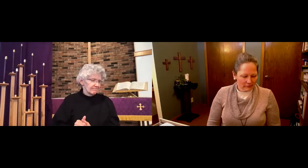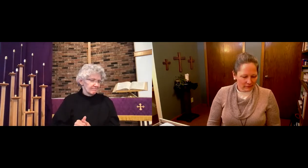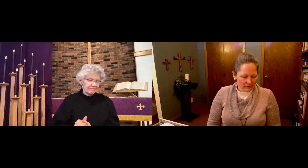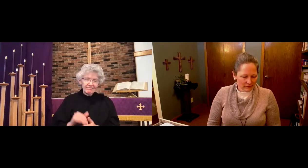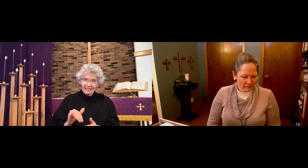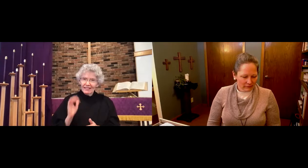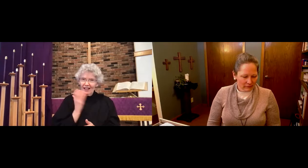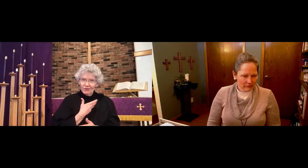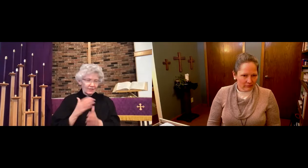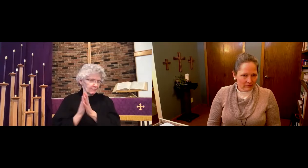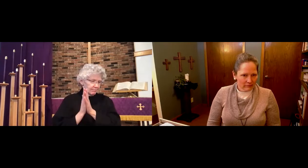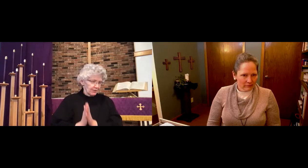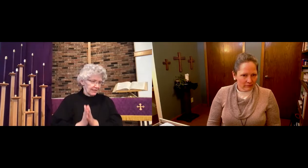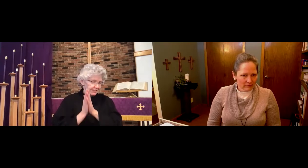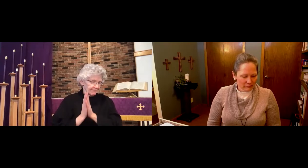well.